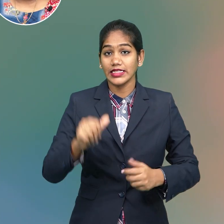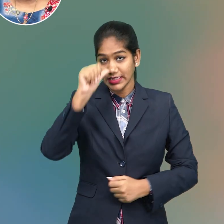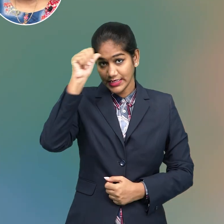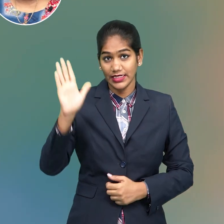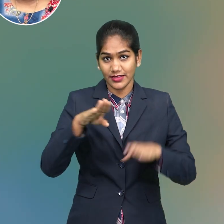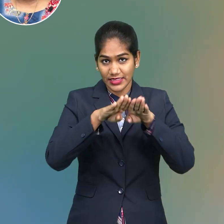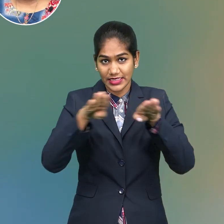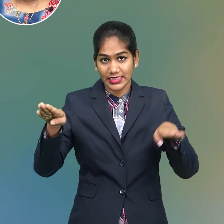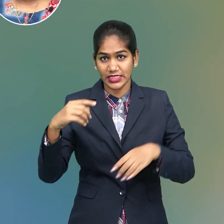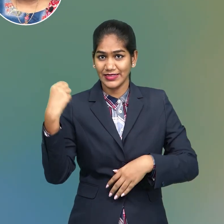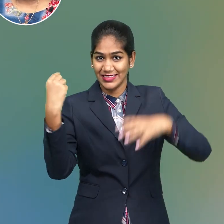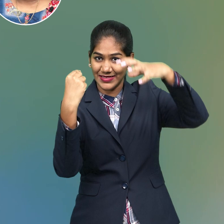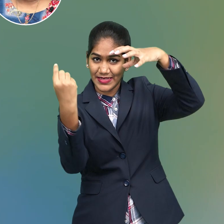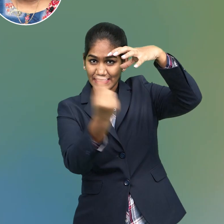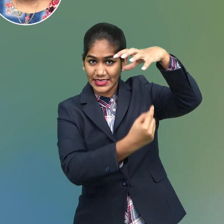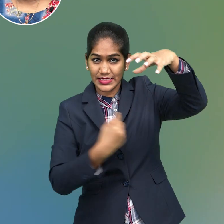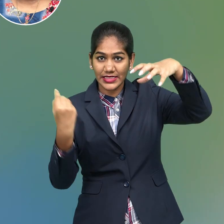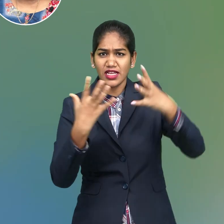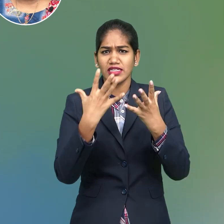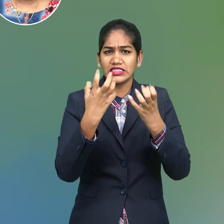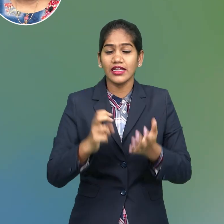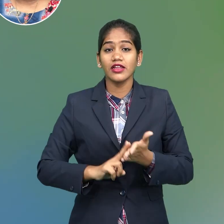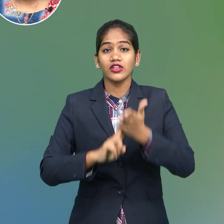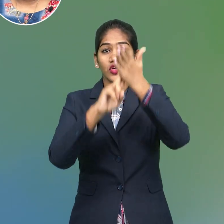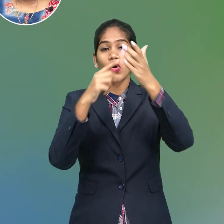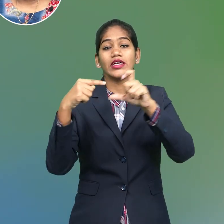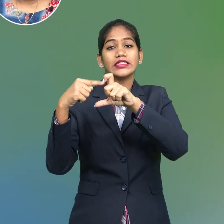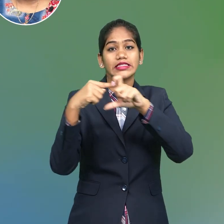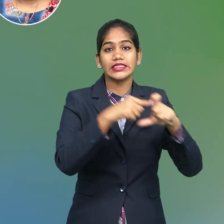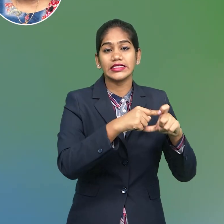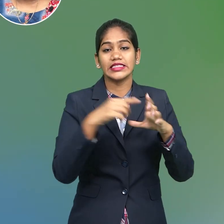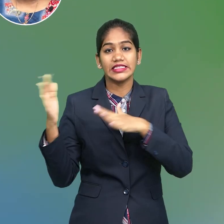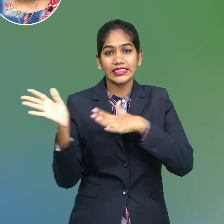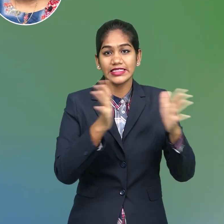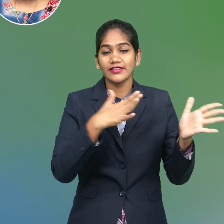India lies in the belt of dry northeast trade winds.